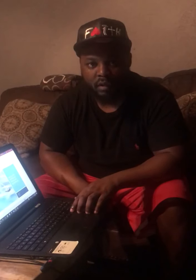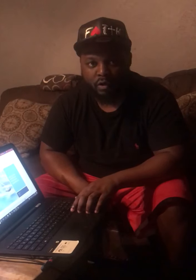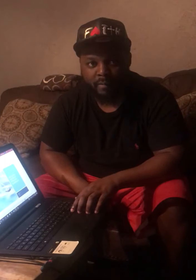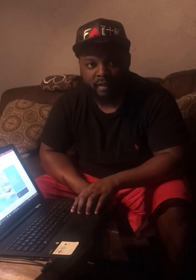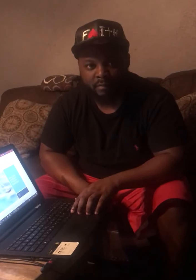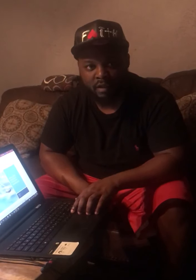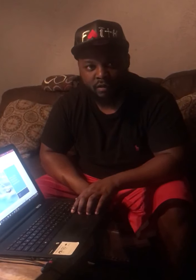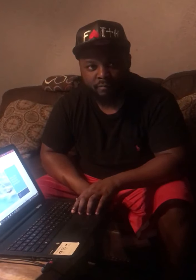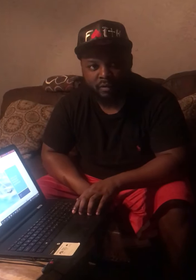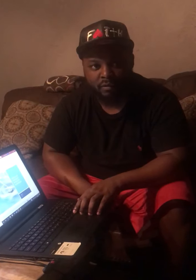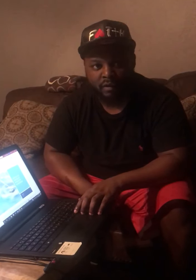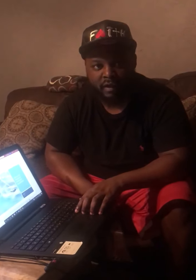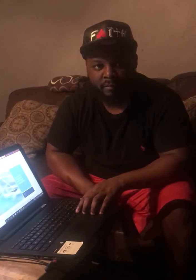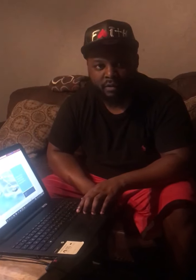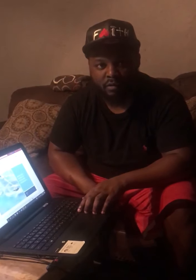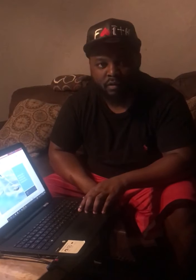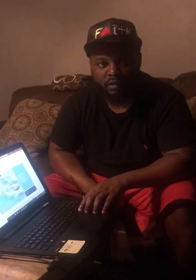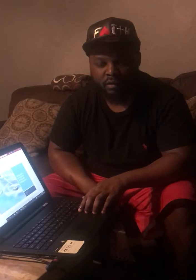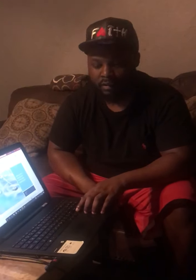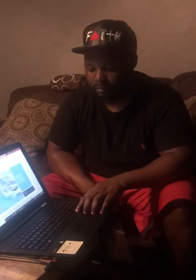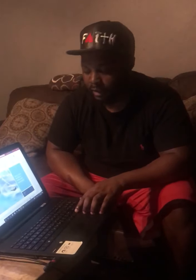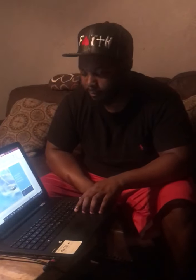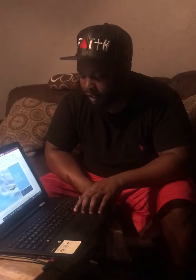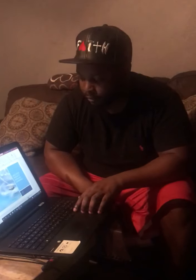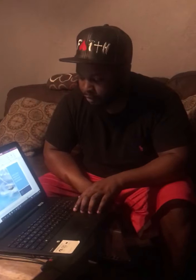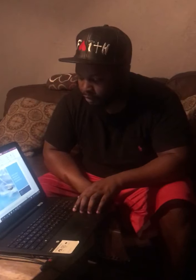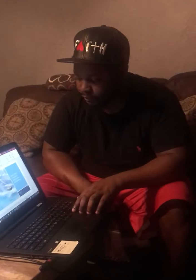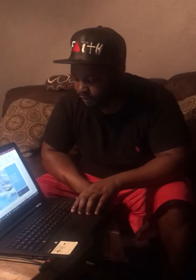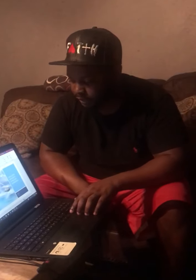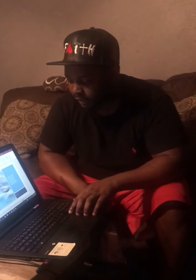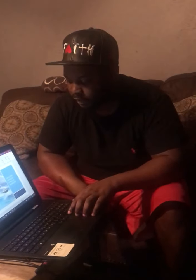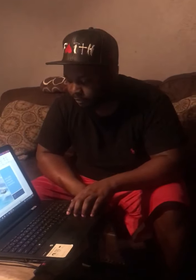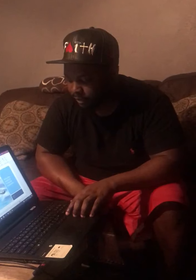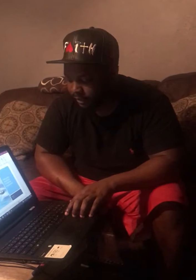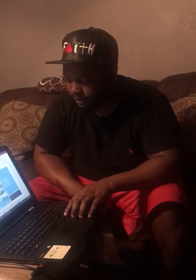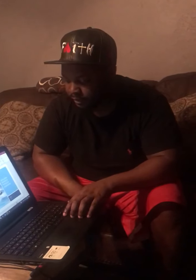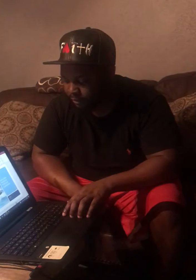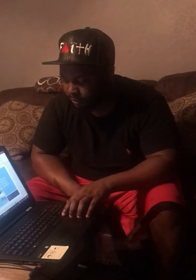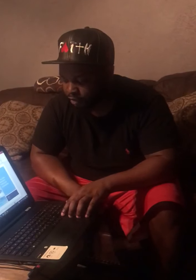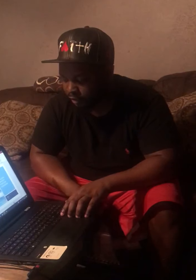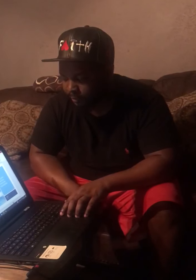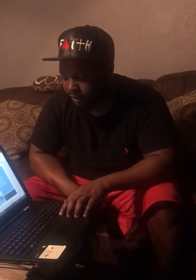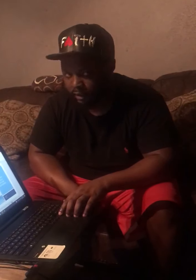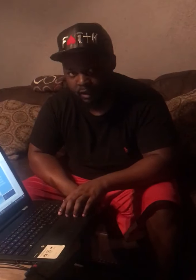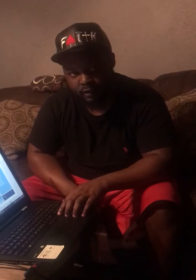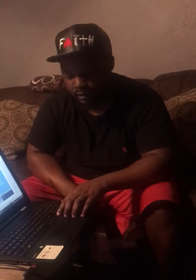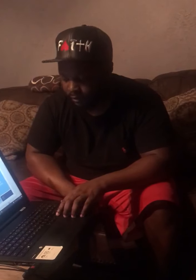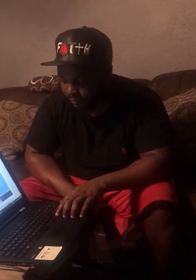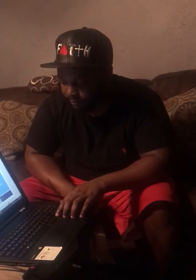Hello, my name is Coben Boone, and I'll be doing my PowerPoint over distillation process in petroleum engineering.